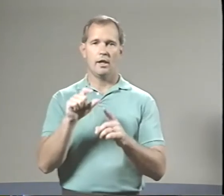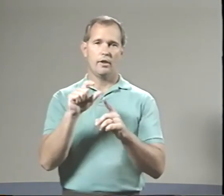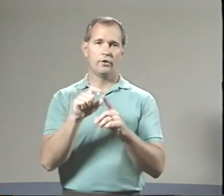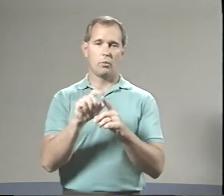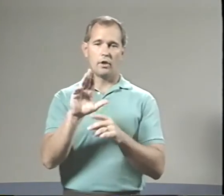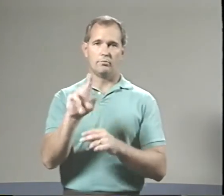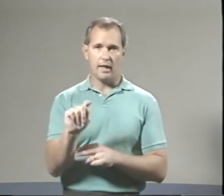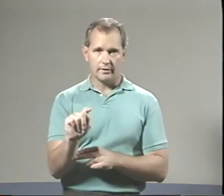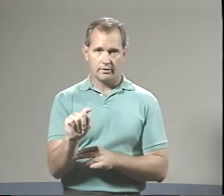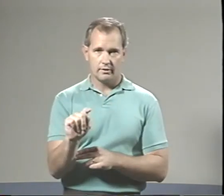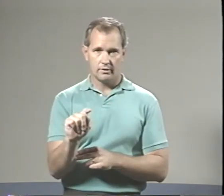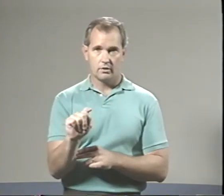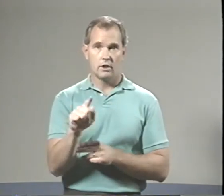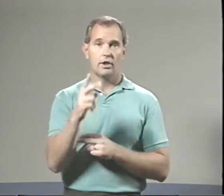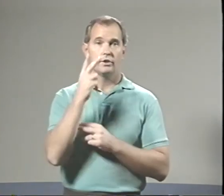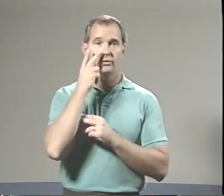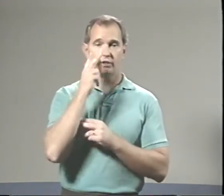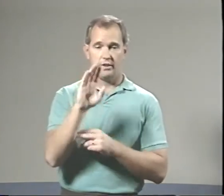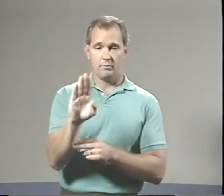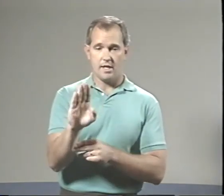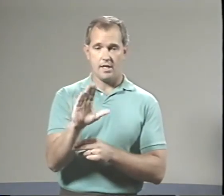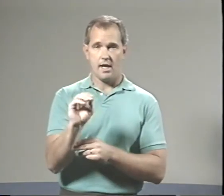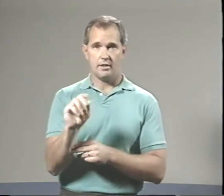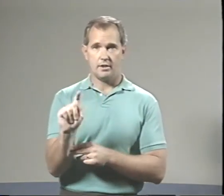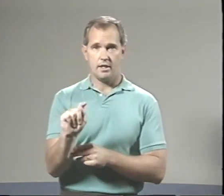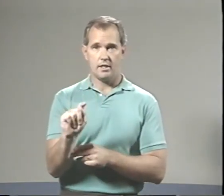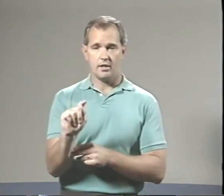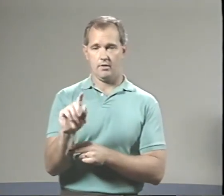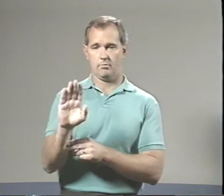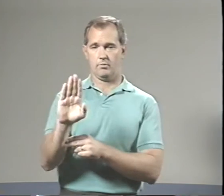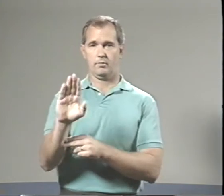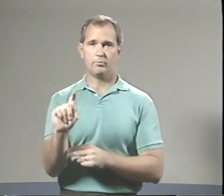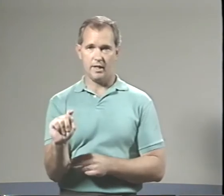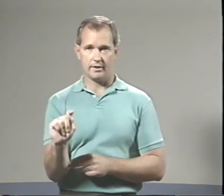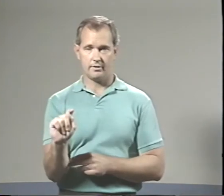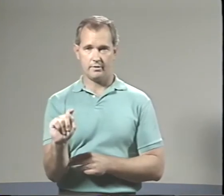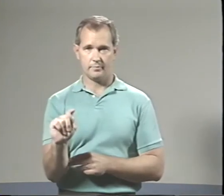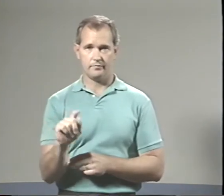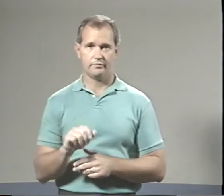The word but, you see the B and T, but.